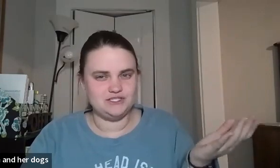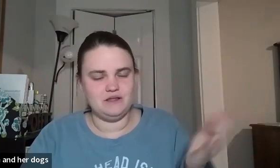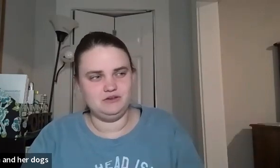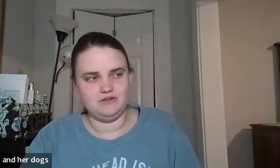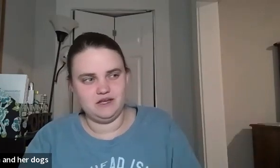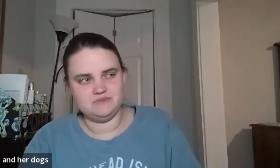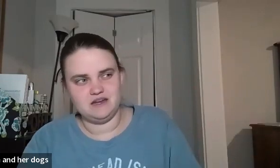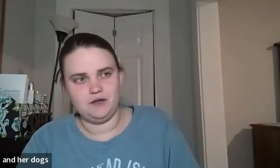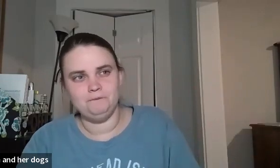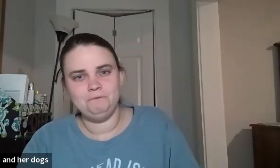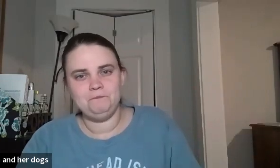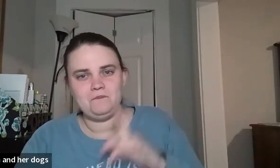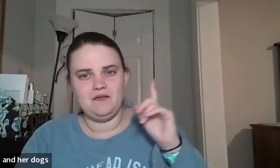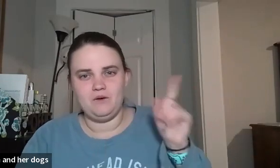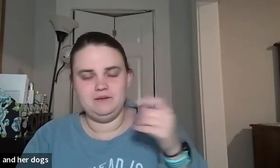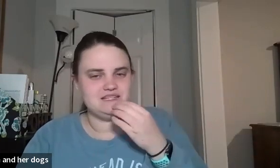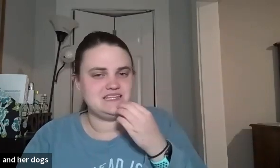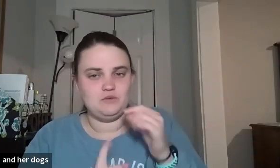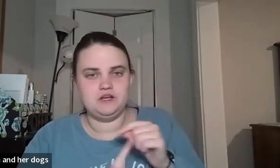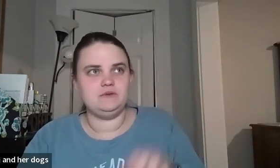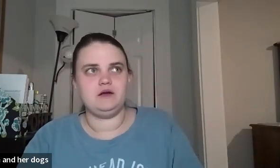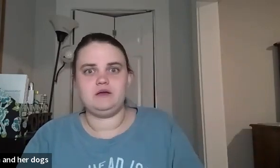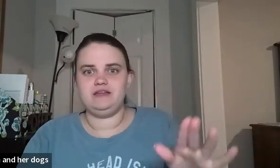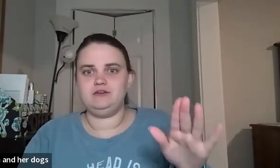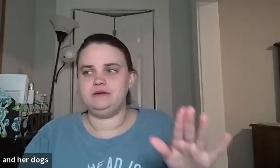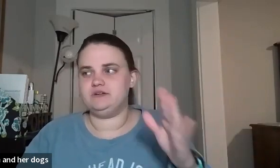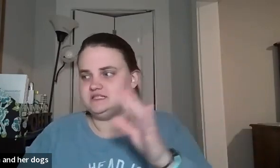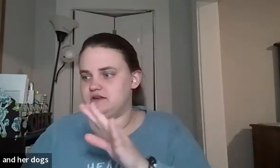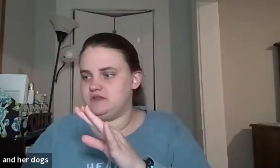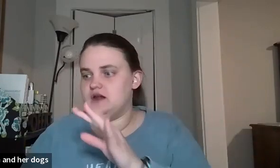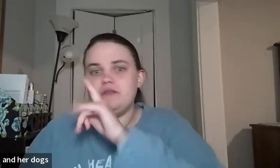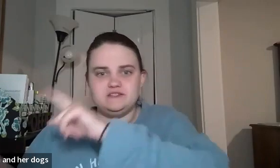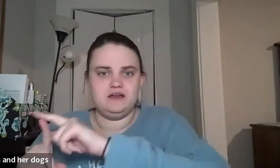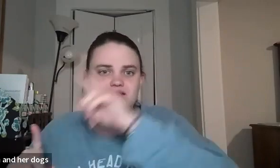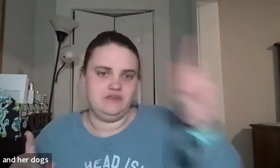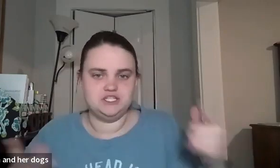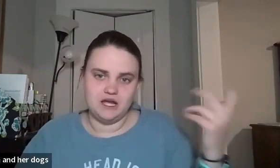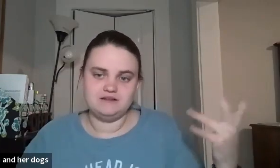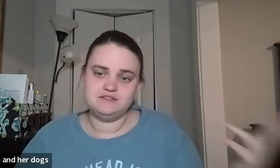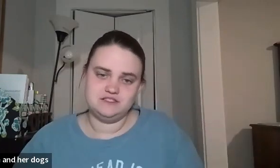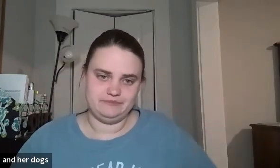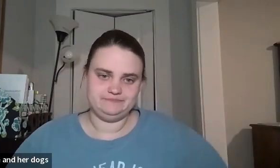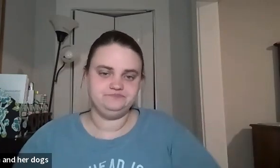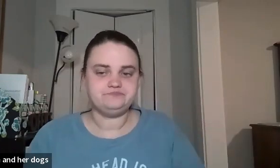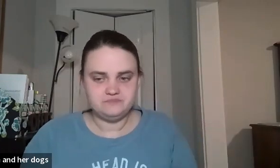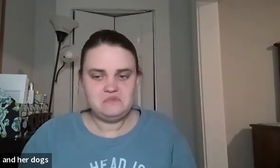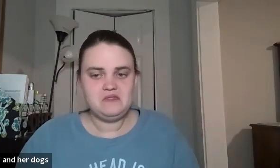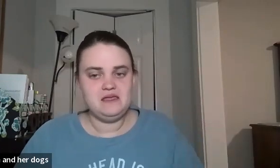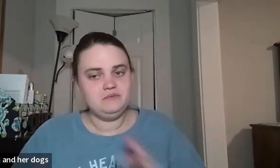So like you can look at him sign and go, or he might say the word and you'll be like, okay, wait, no, wait, what's the sign for that? Oh, that's right. And then check. So, but